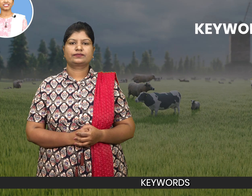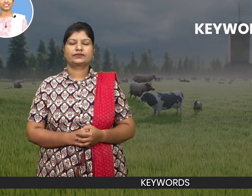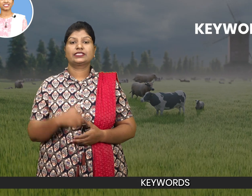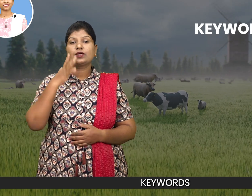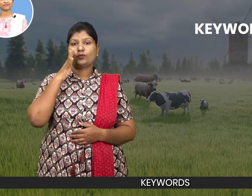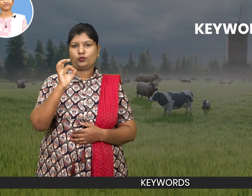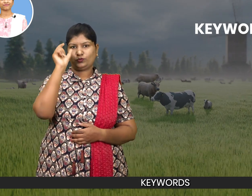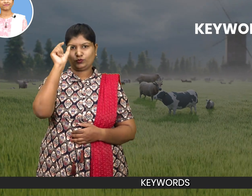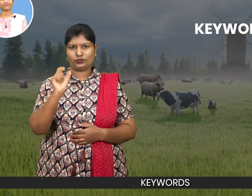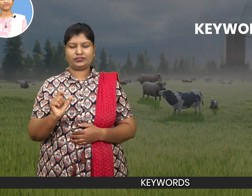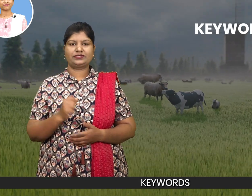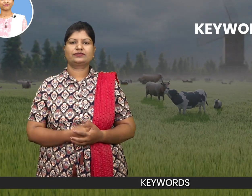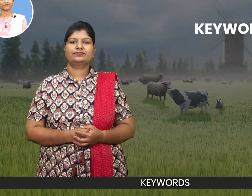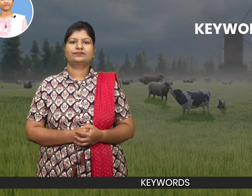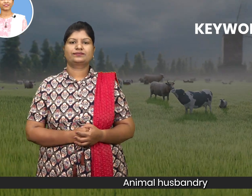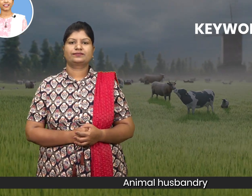Keywords: